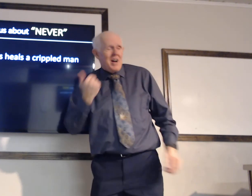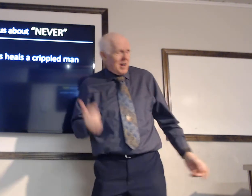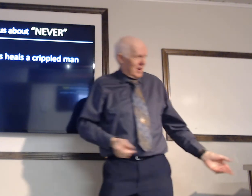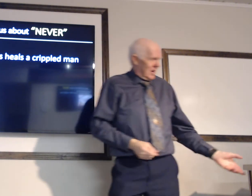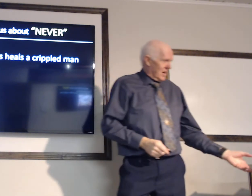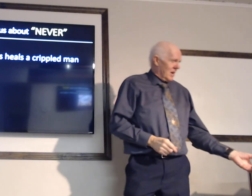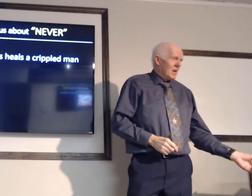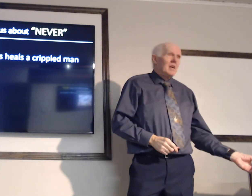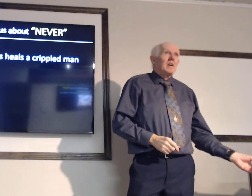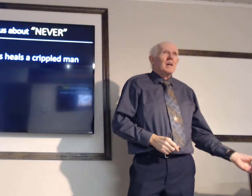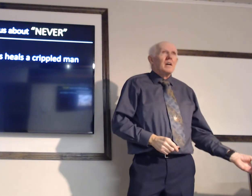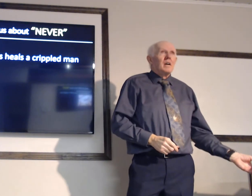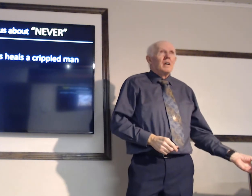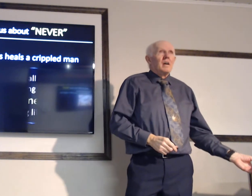The people said,